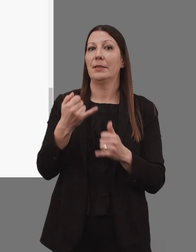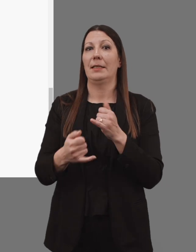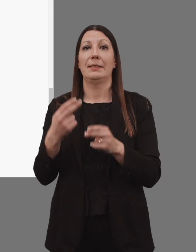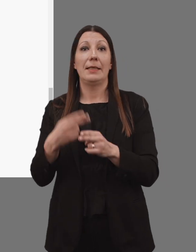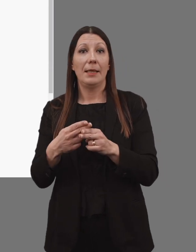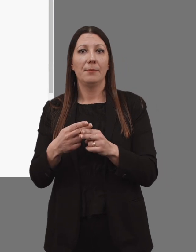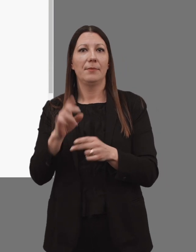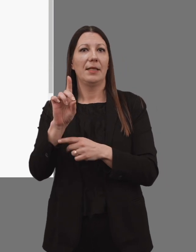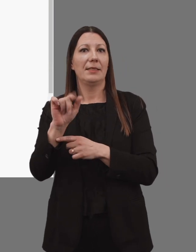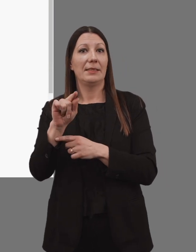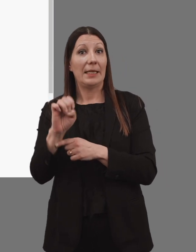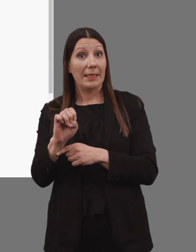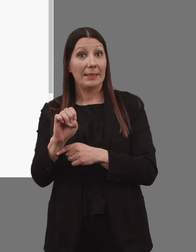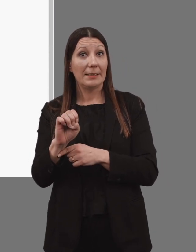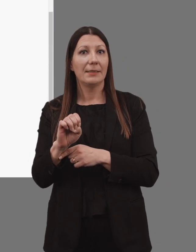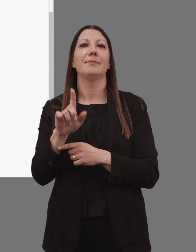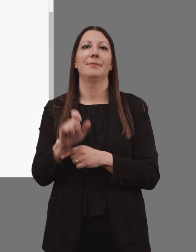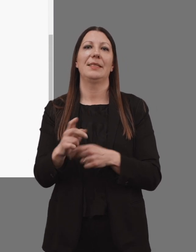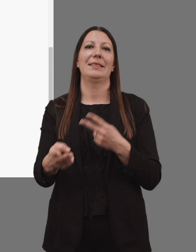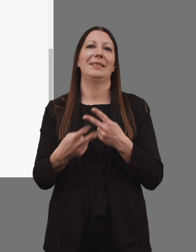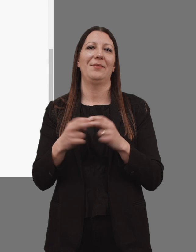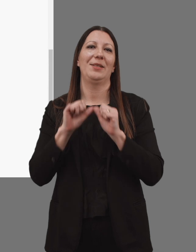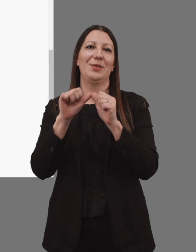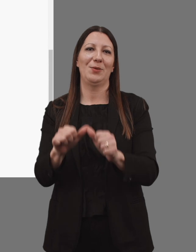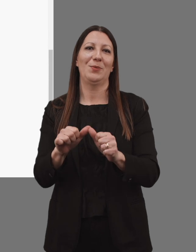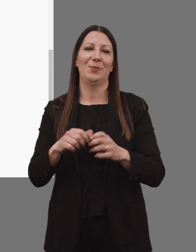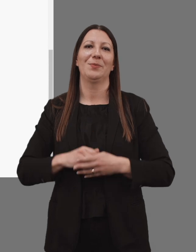the date there, and then save and continue.